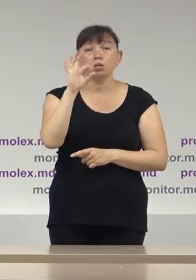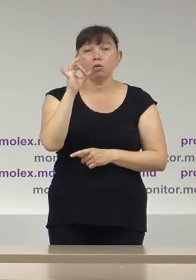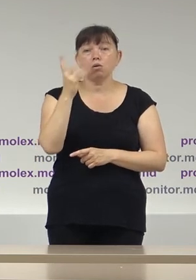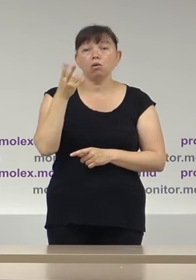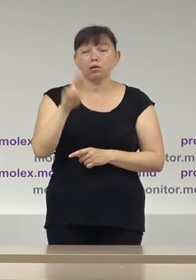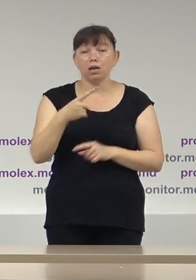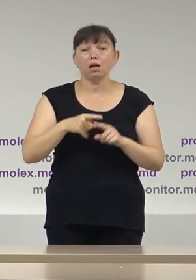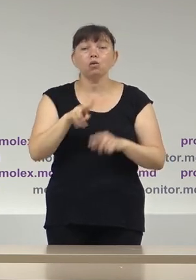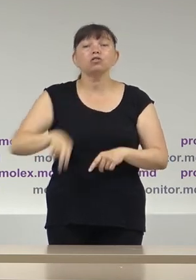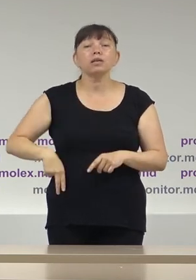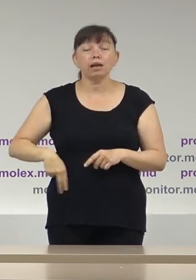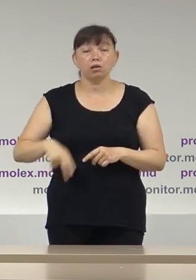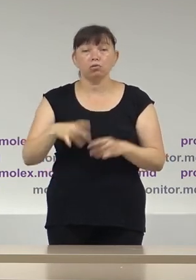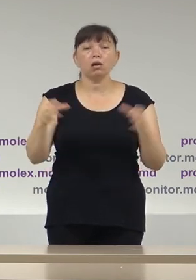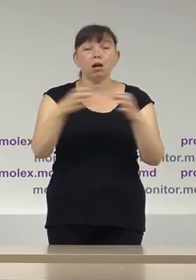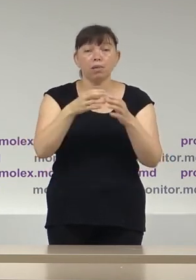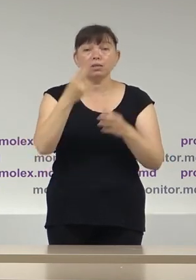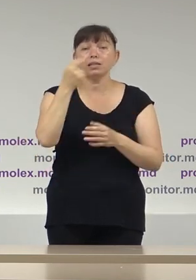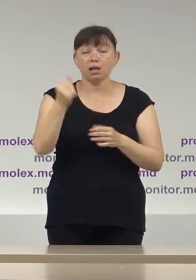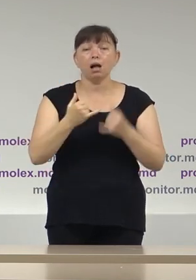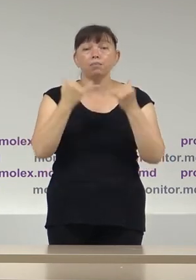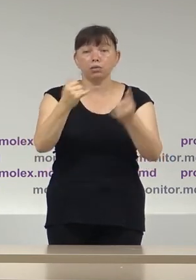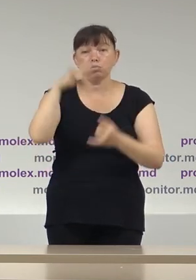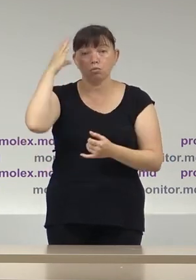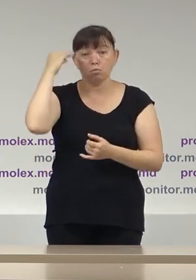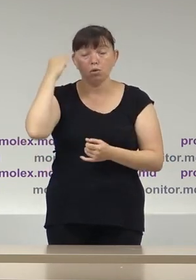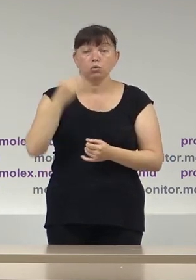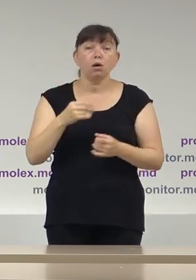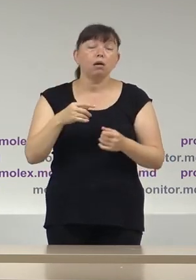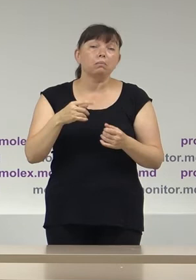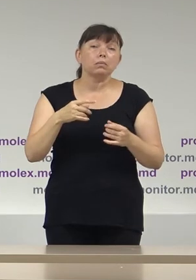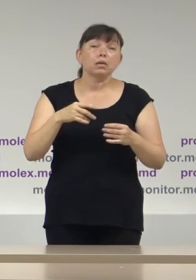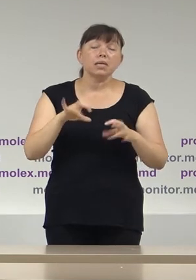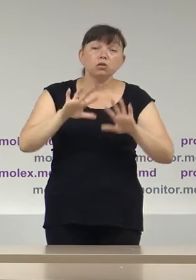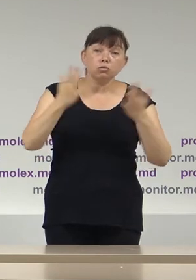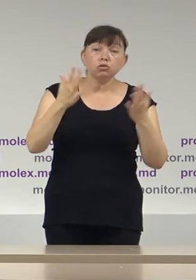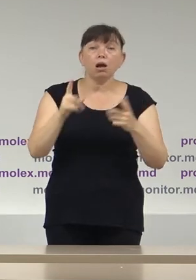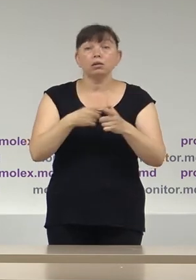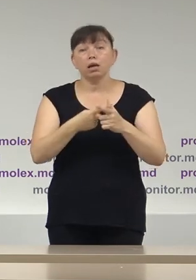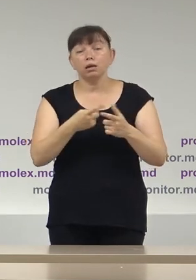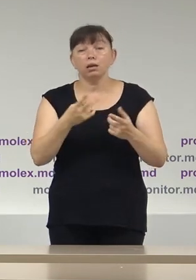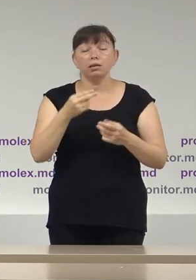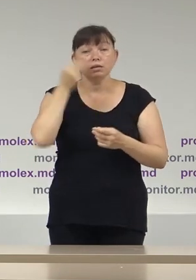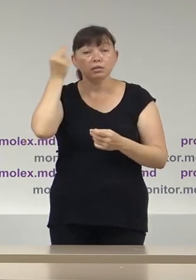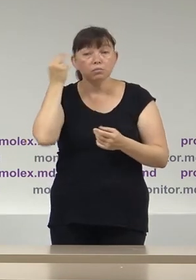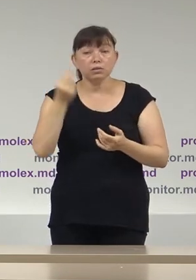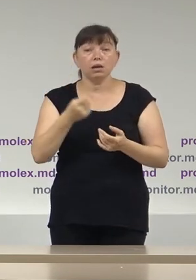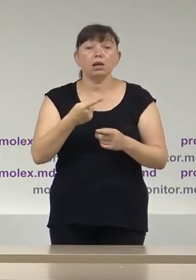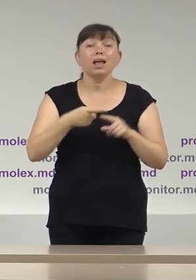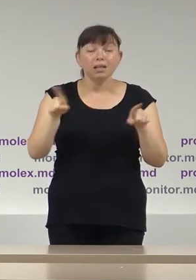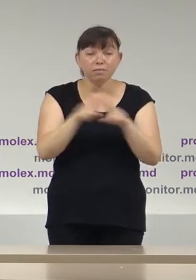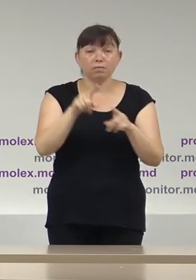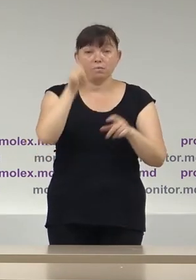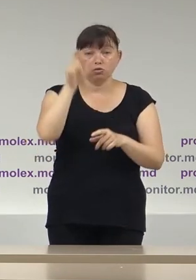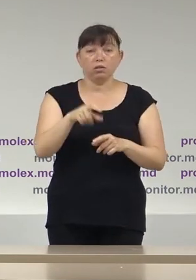Russian Federation. This project is promoted by Mikhail Kornia, director of Dar Pentru Moldova, or Gift